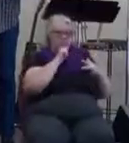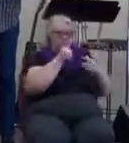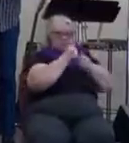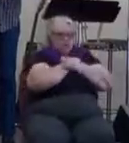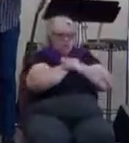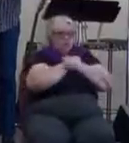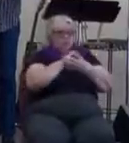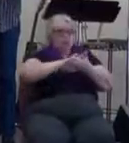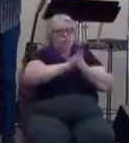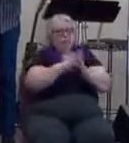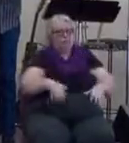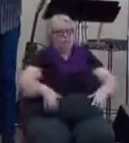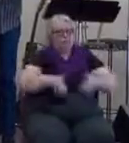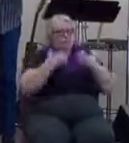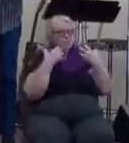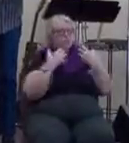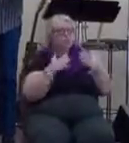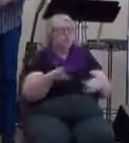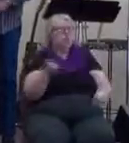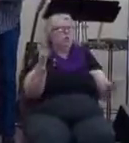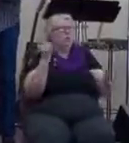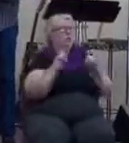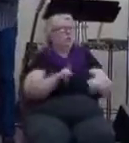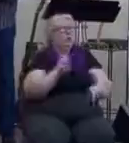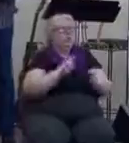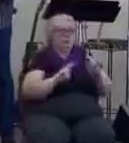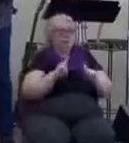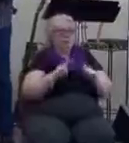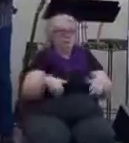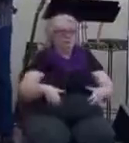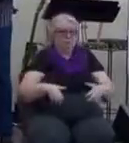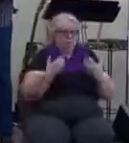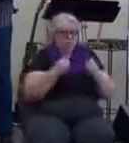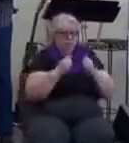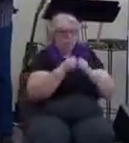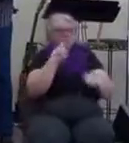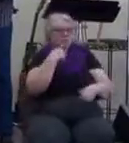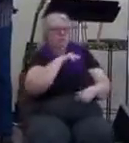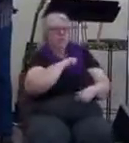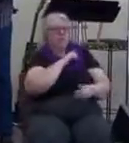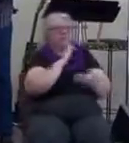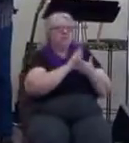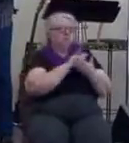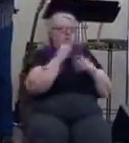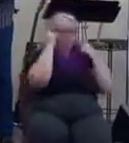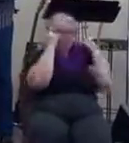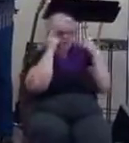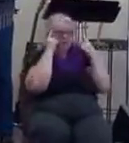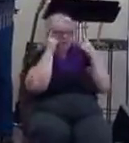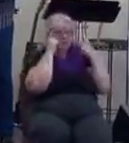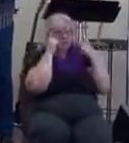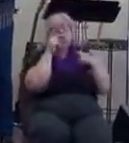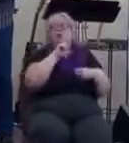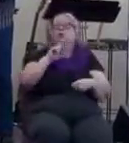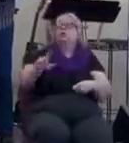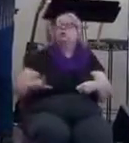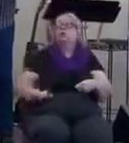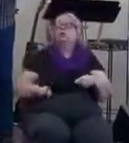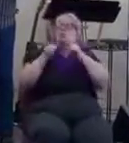So when people really get furious with you, stop and think, Lord, bless them with your son.